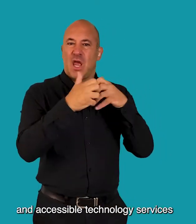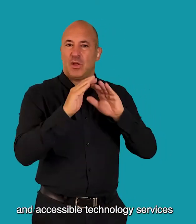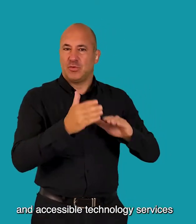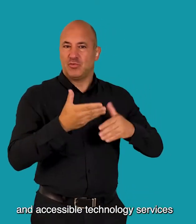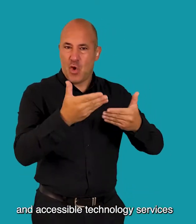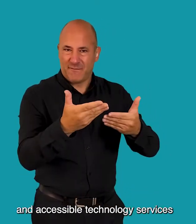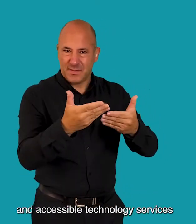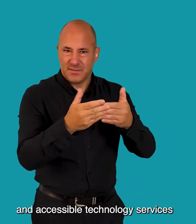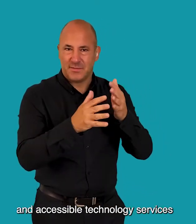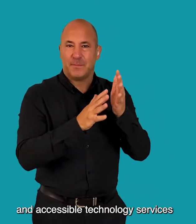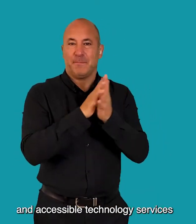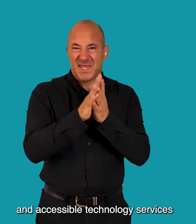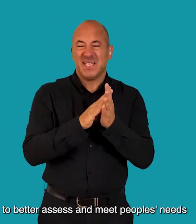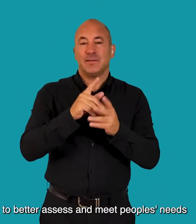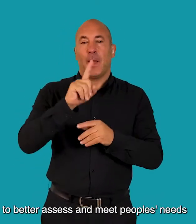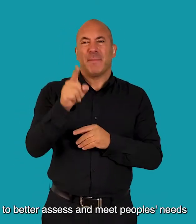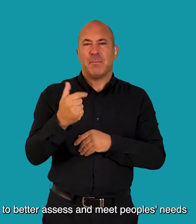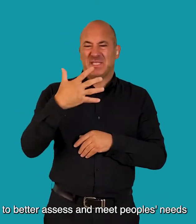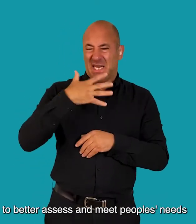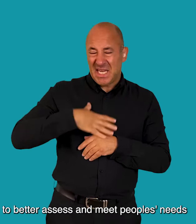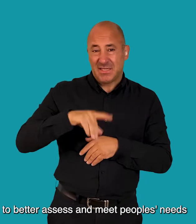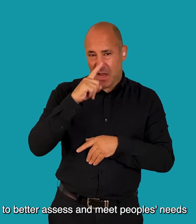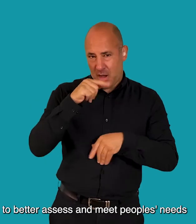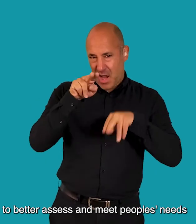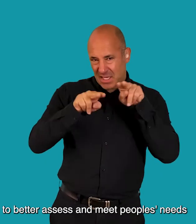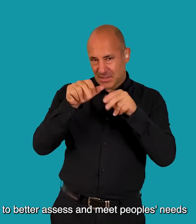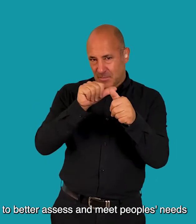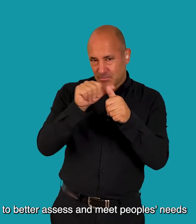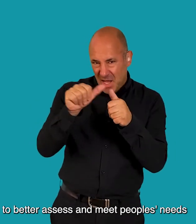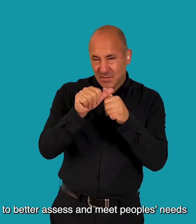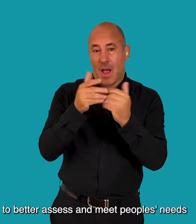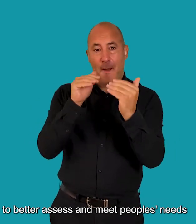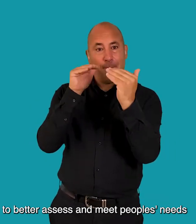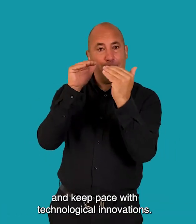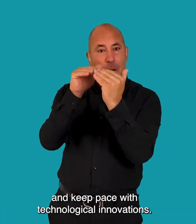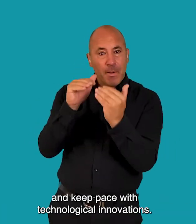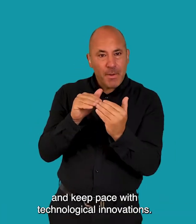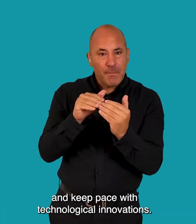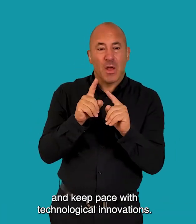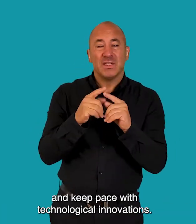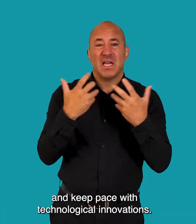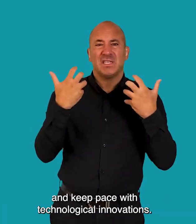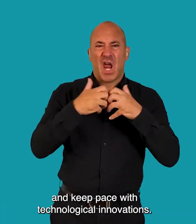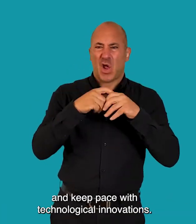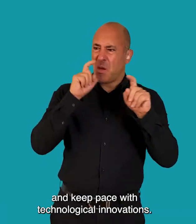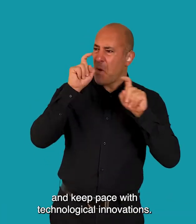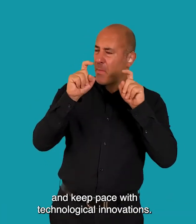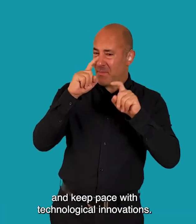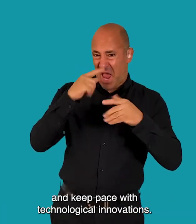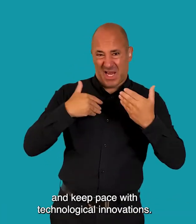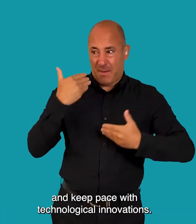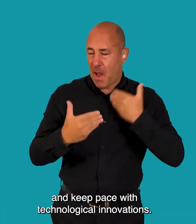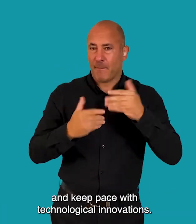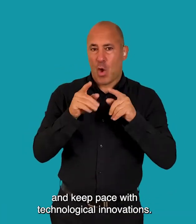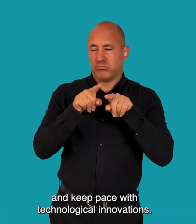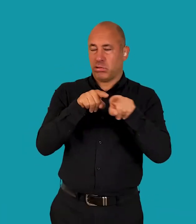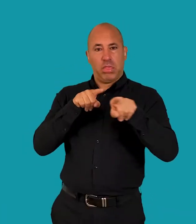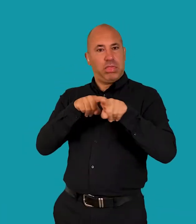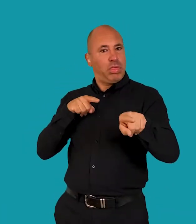technology services to better assess and meet people's needs and keep pace with technological innovations. It